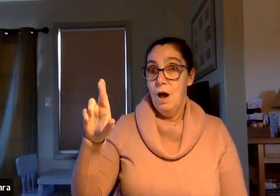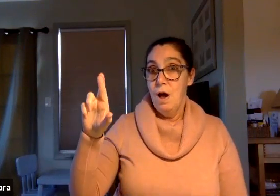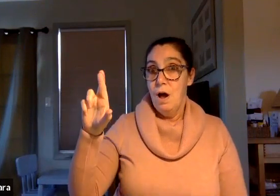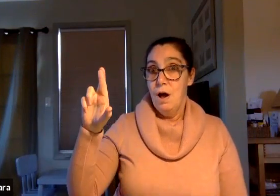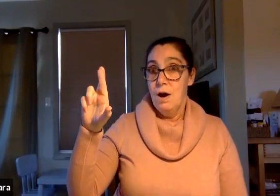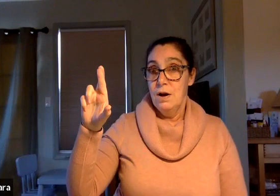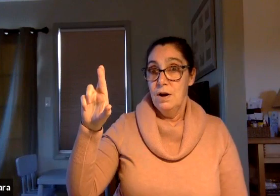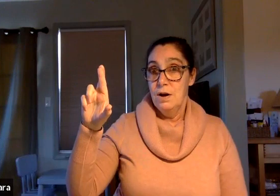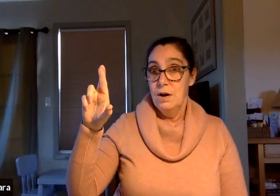R,